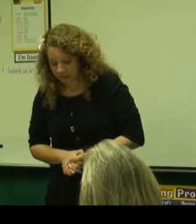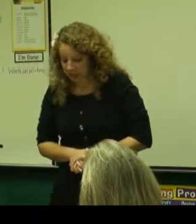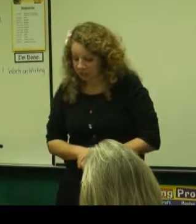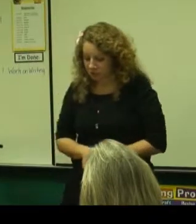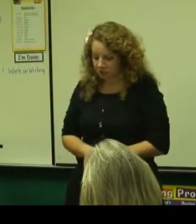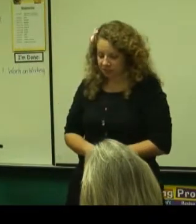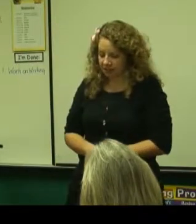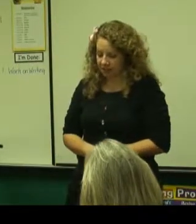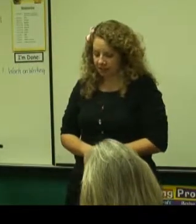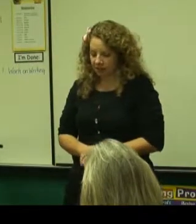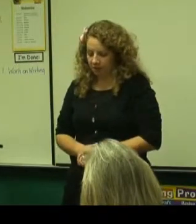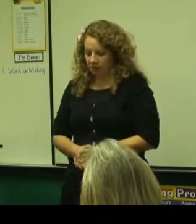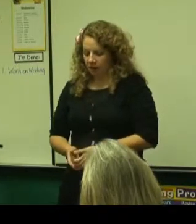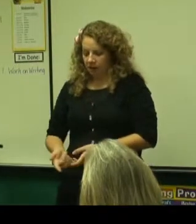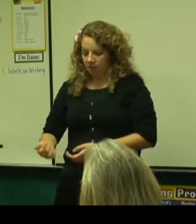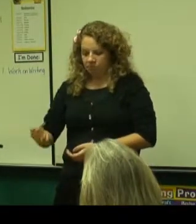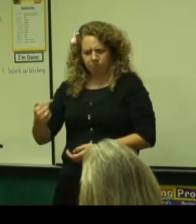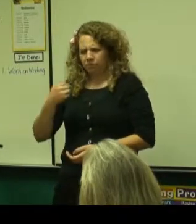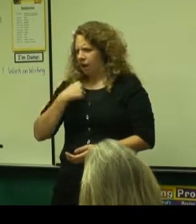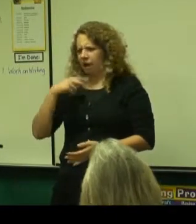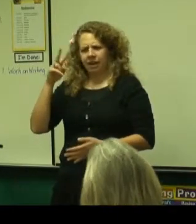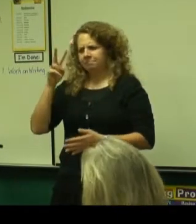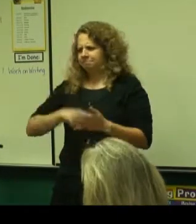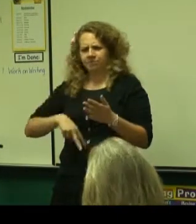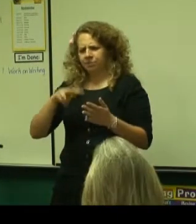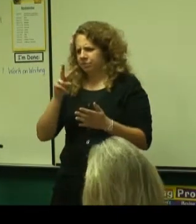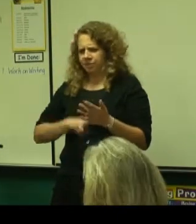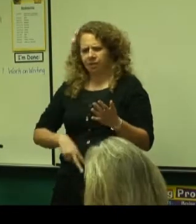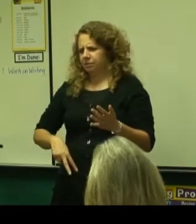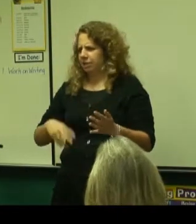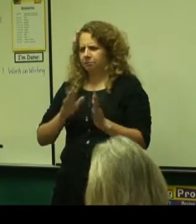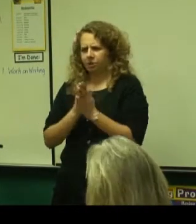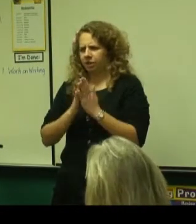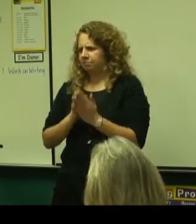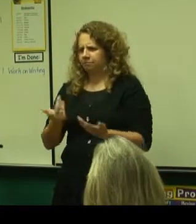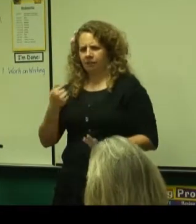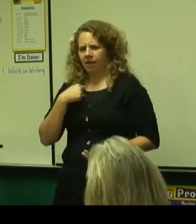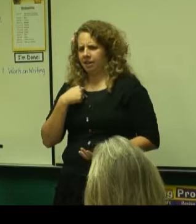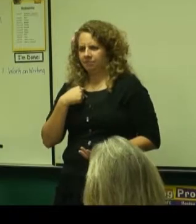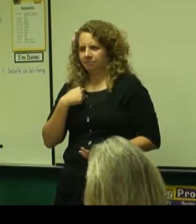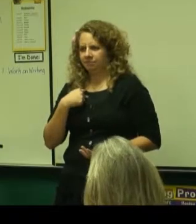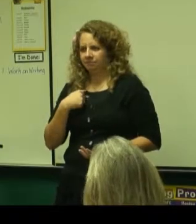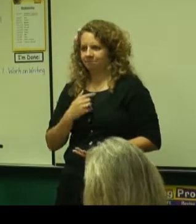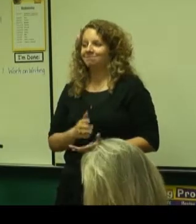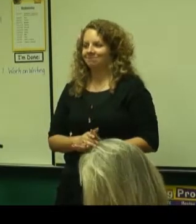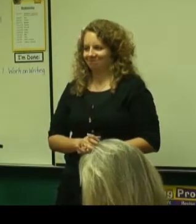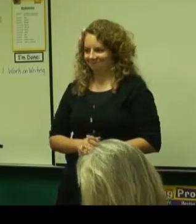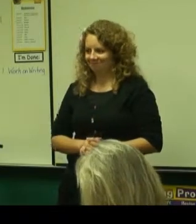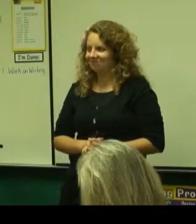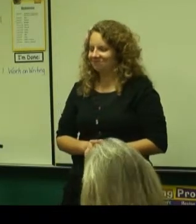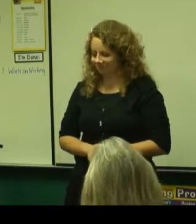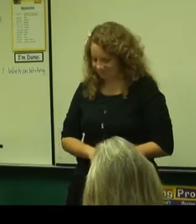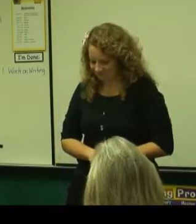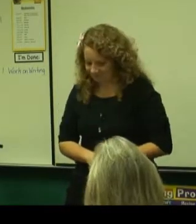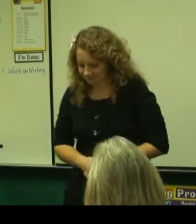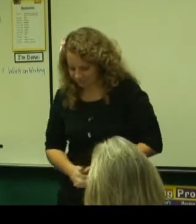Okay, so you would say, I'm not reading the book, I.